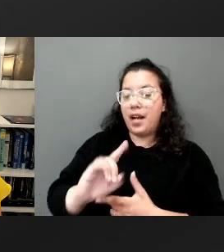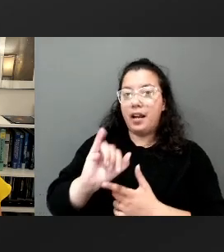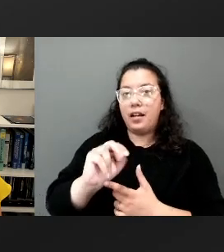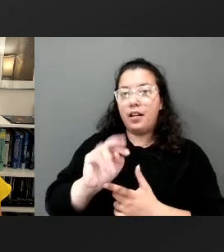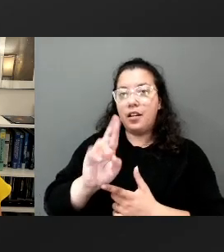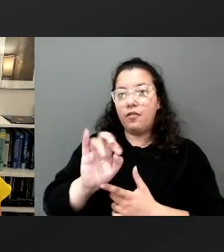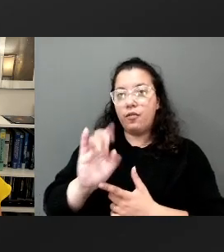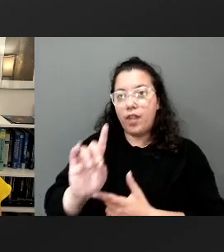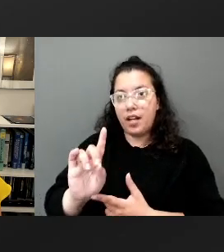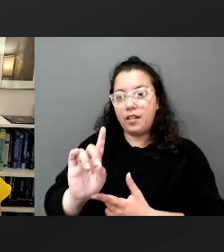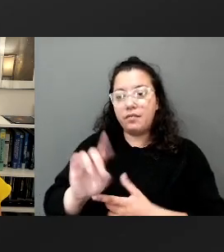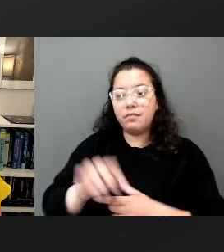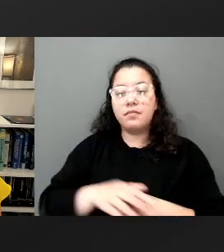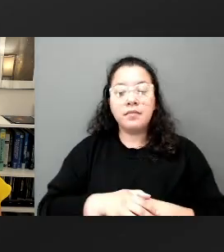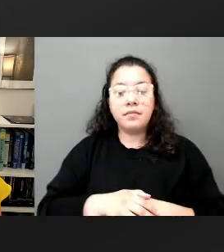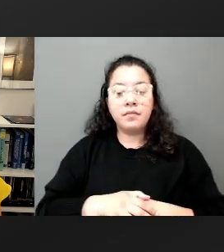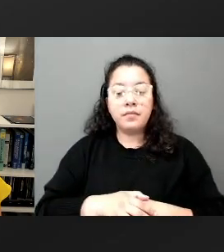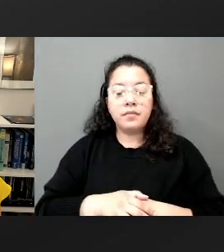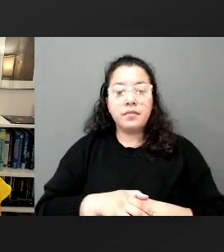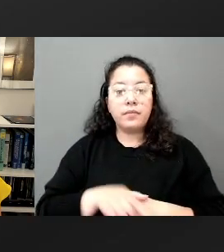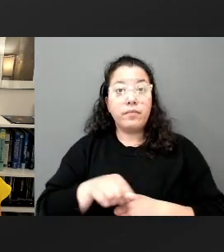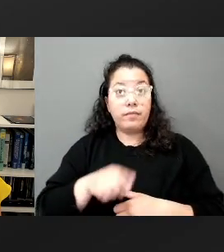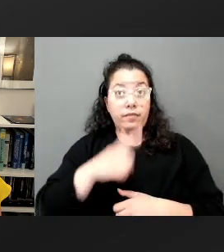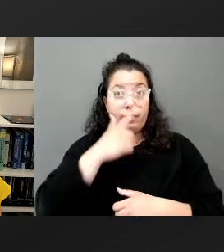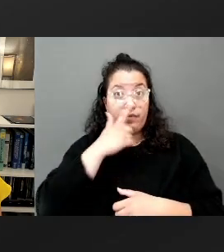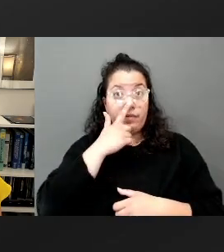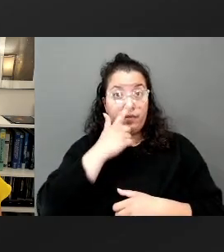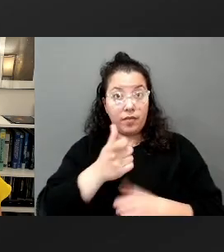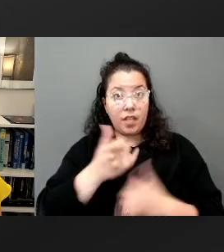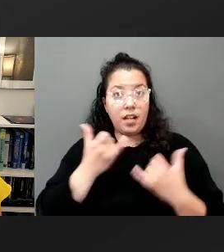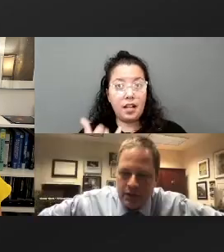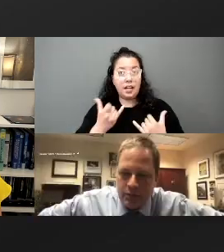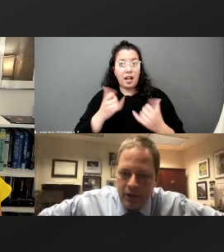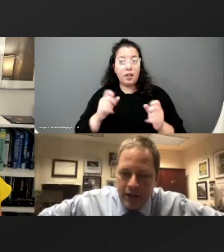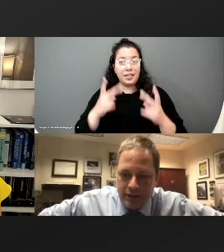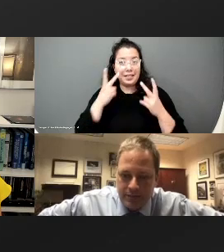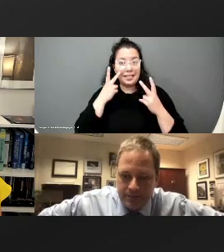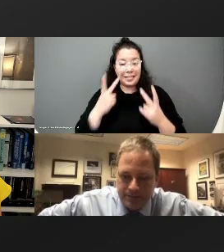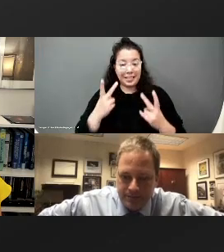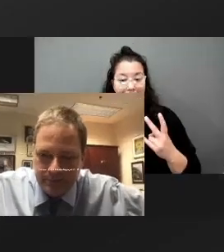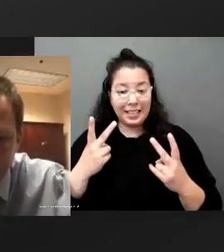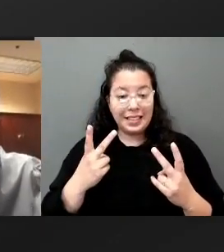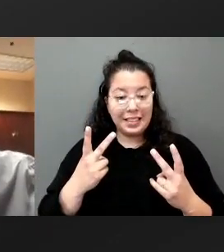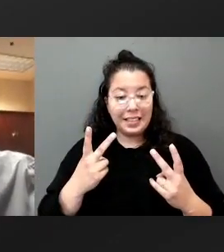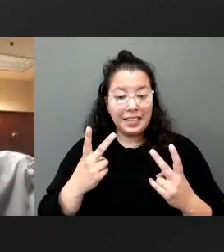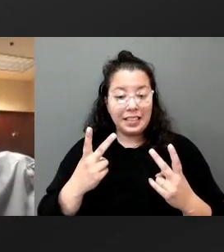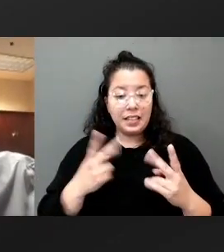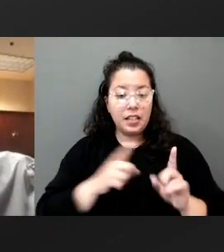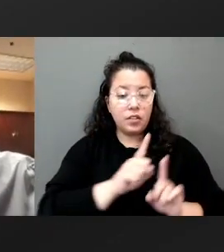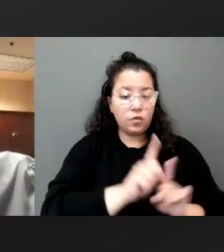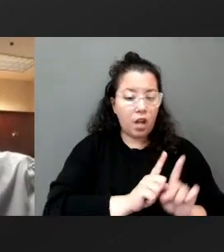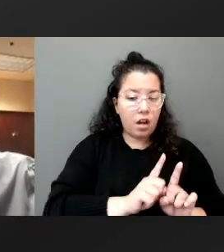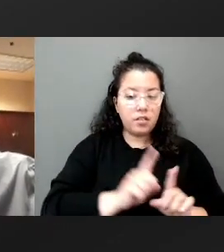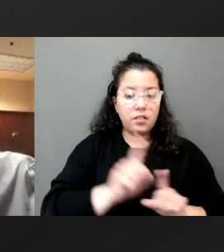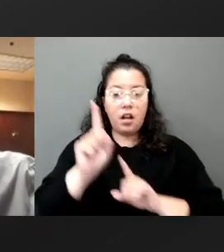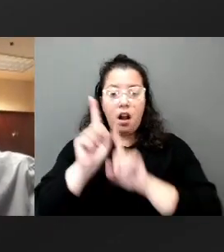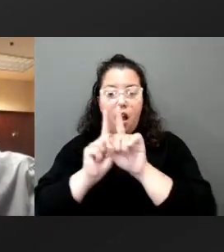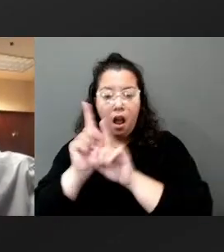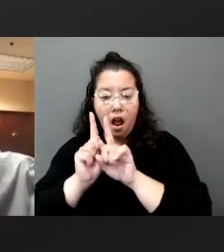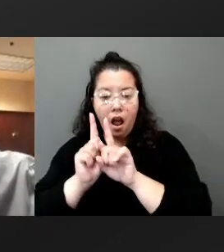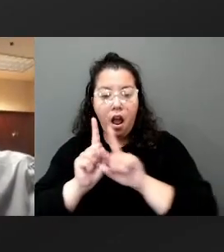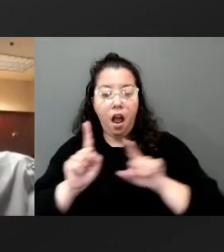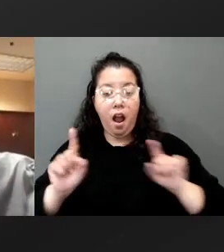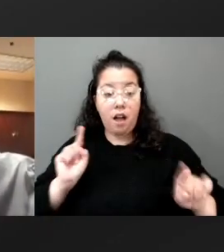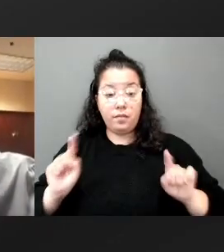What is helpful here is that now you see a number of stars that are red and a number of stars that are blue,